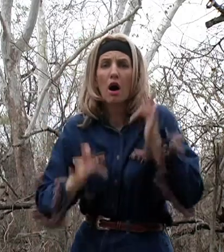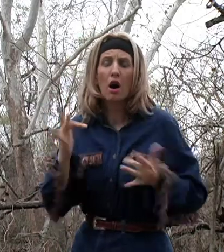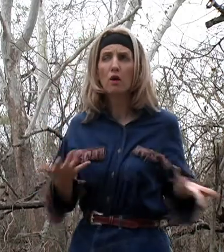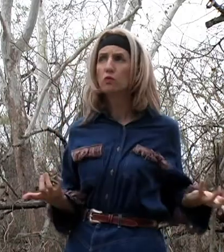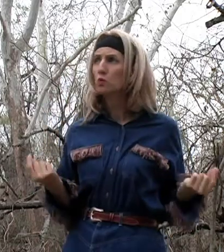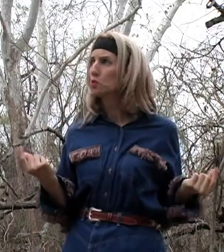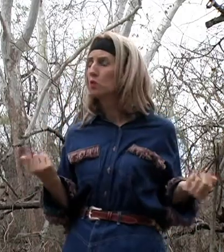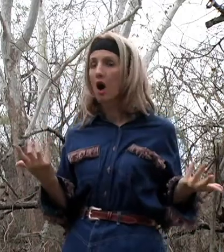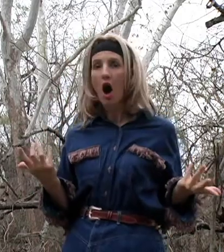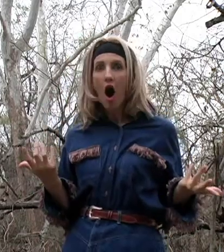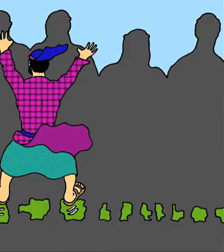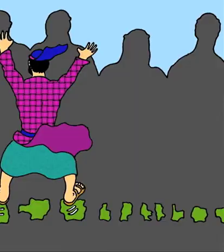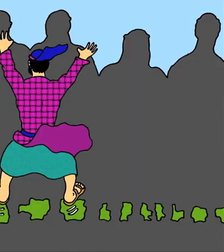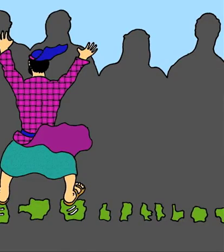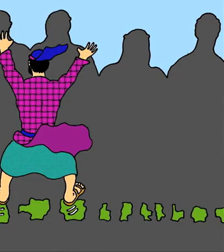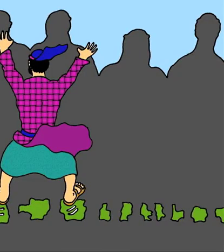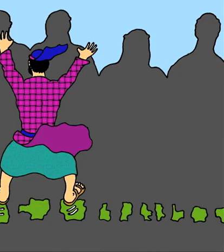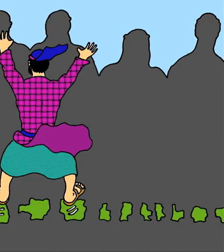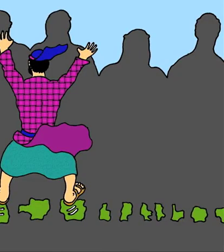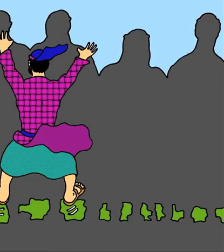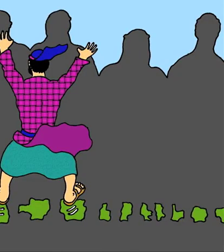heads, but he just couldn't see, and he thought, what am I going to do?